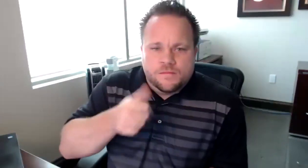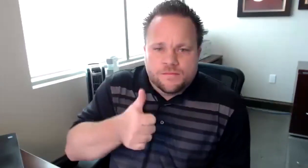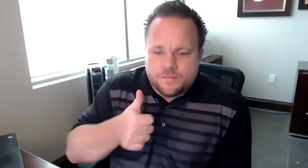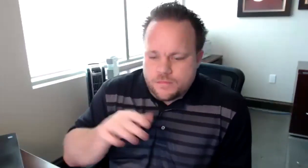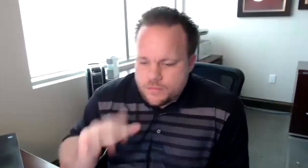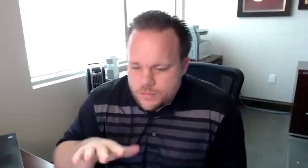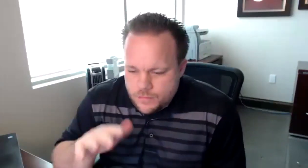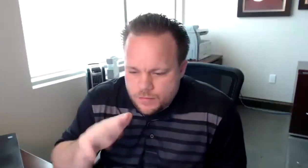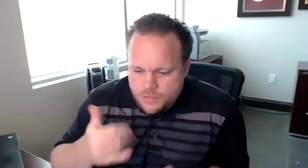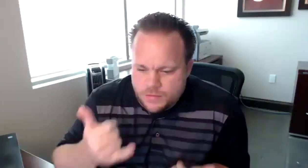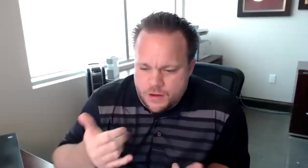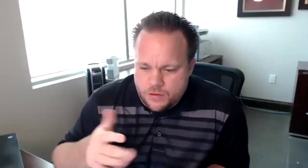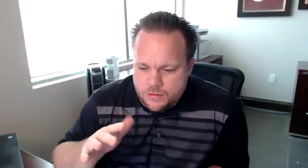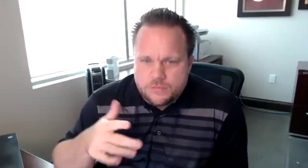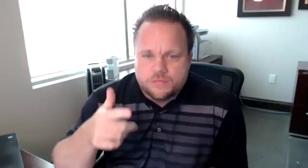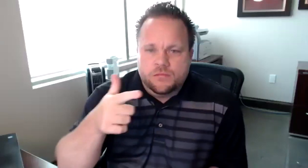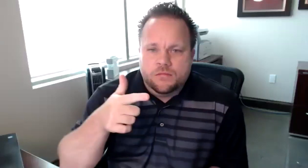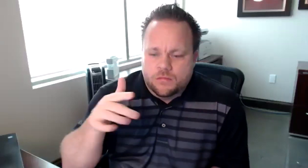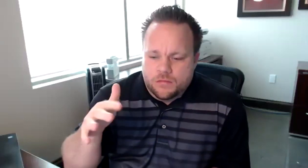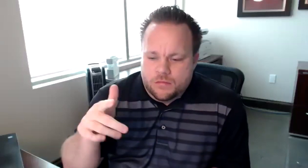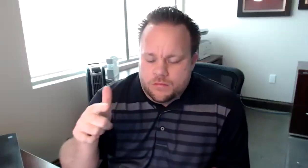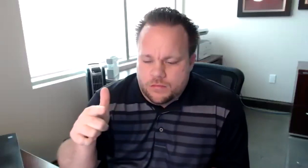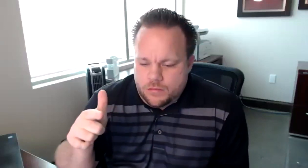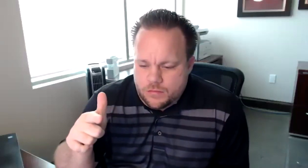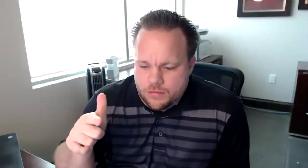All right, perfect. Okay, so now,